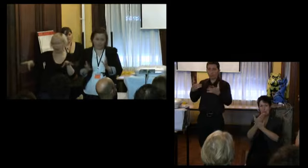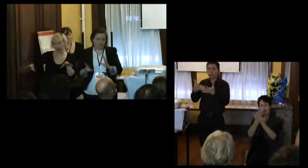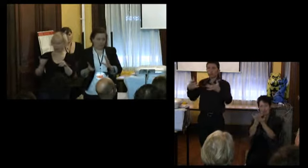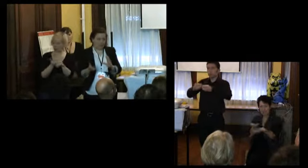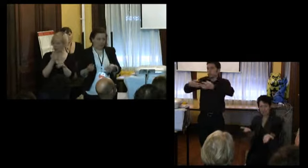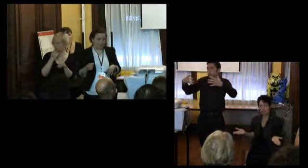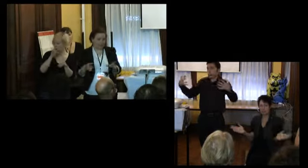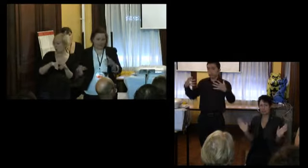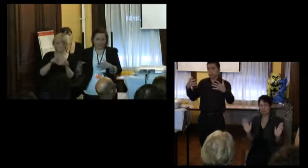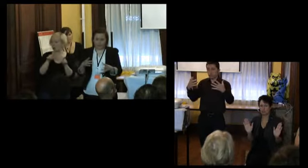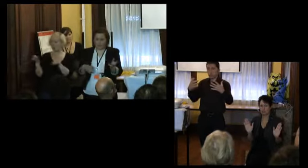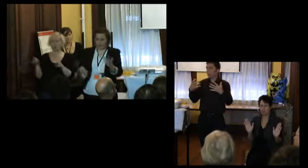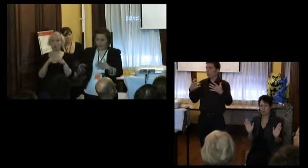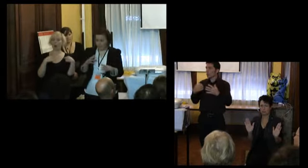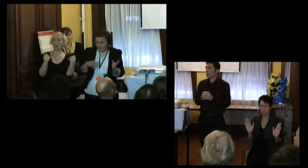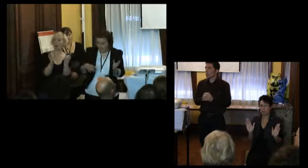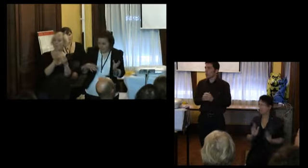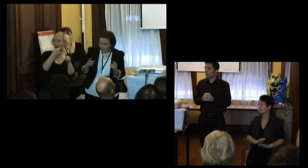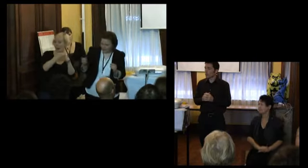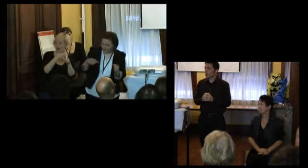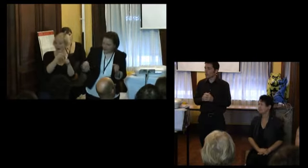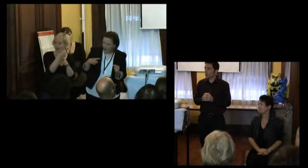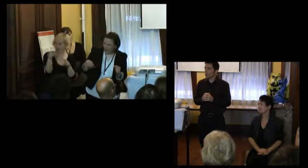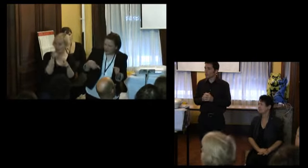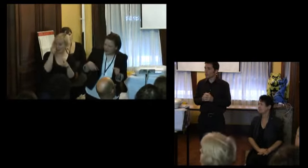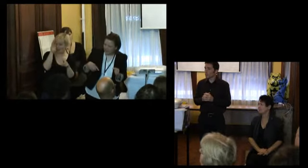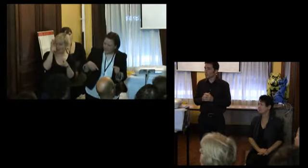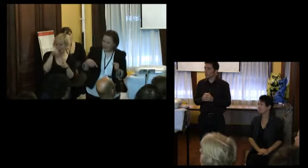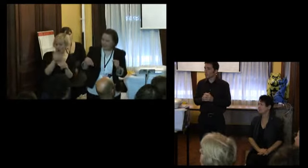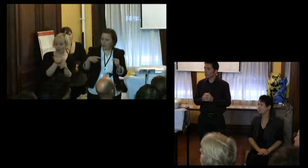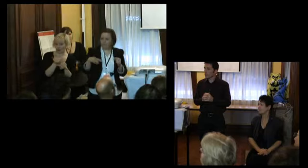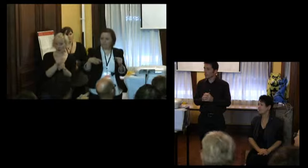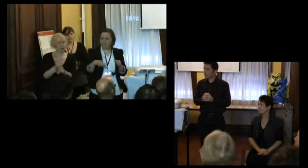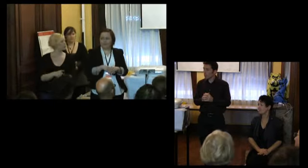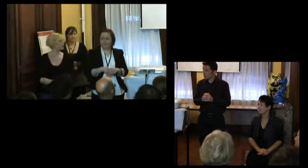And room packs for those of you who know it, because